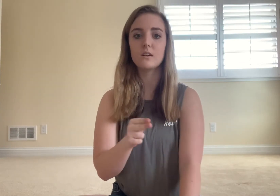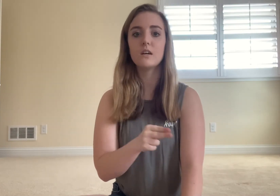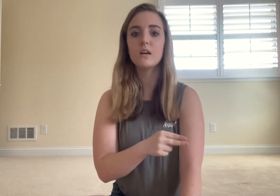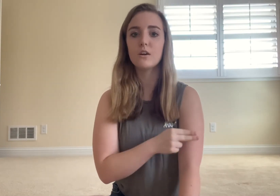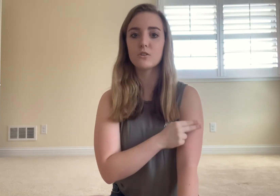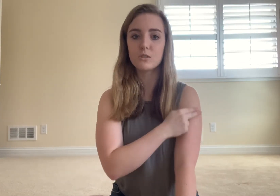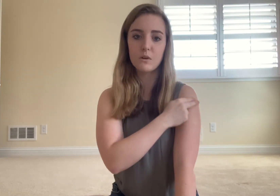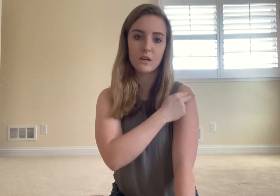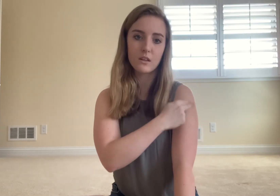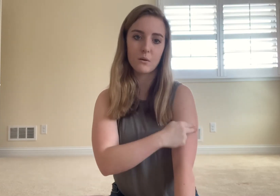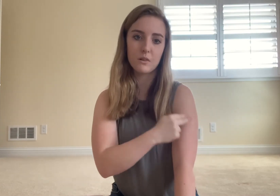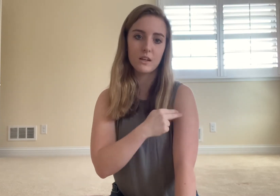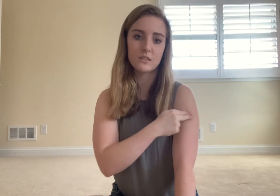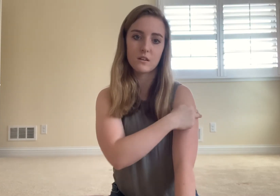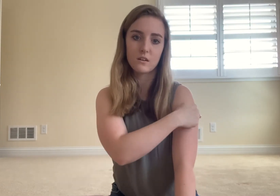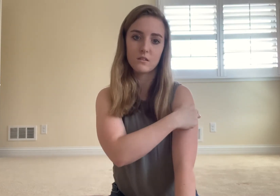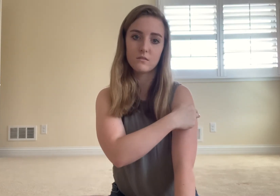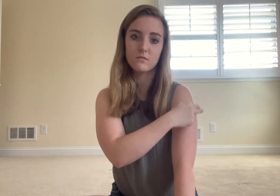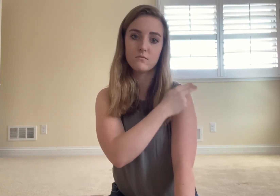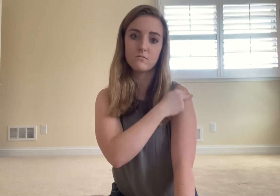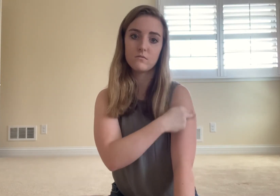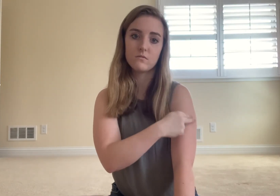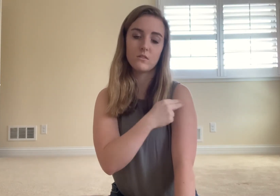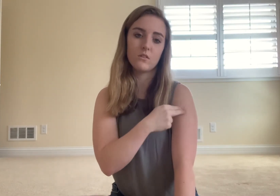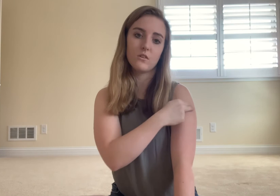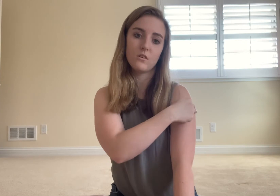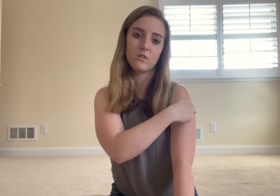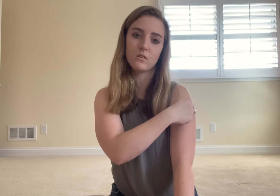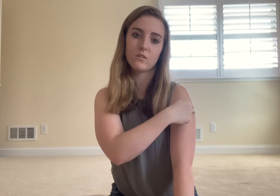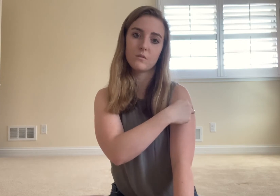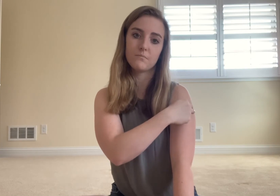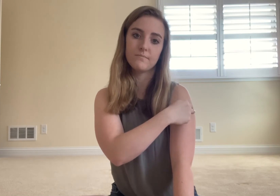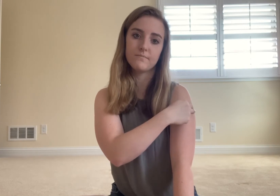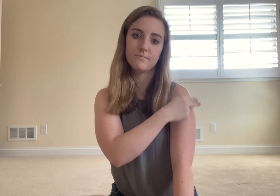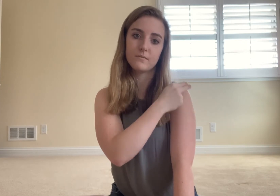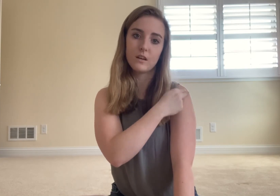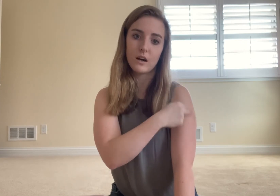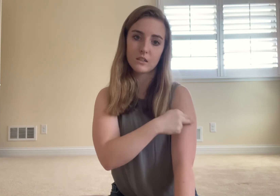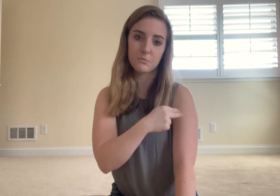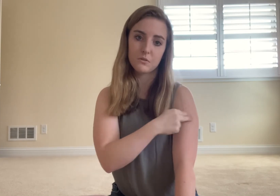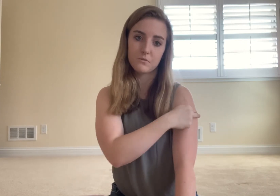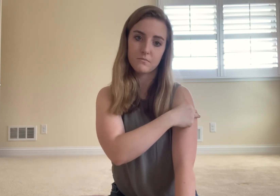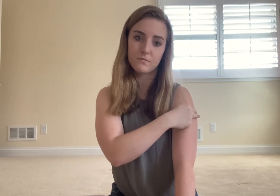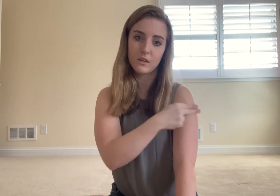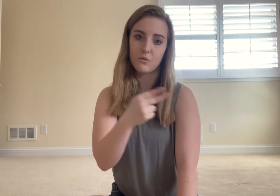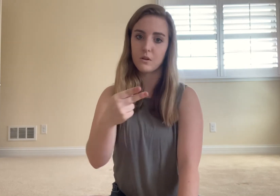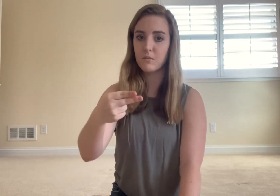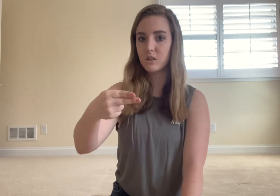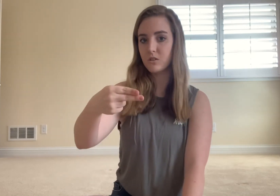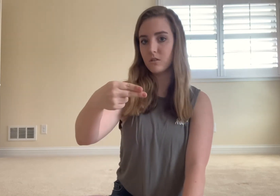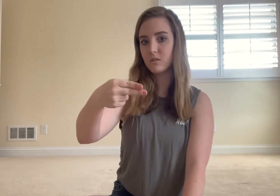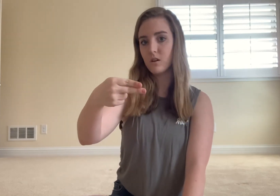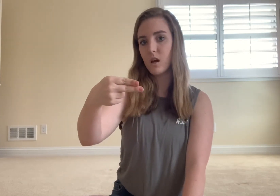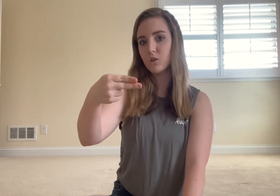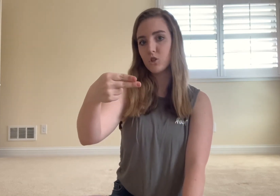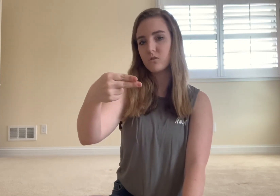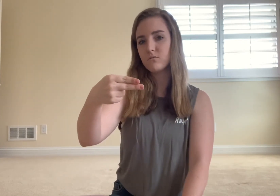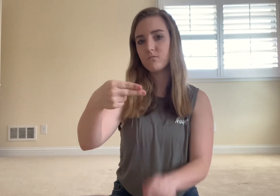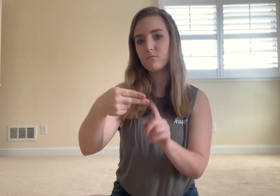and you're just making like a plus sign on your arm. Hospital. And you want to make sure it's the H